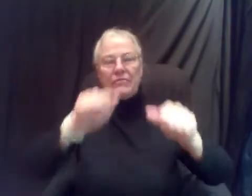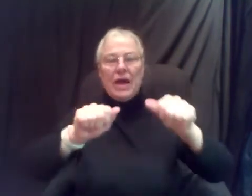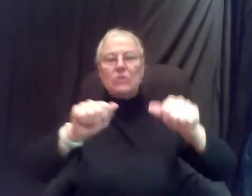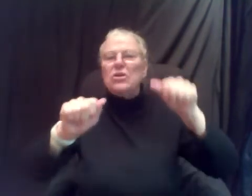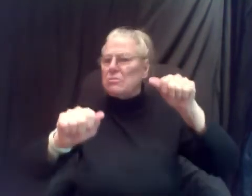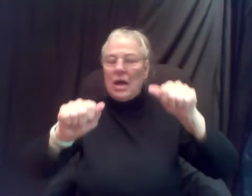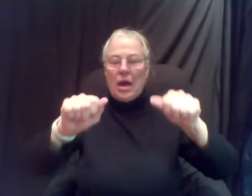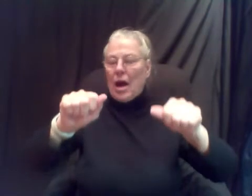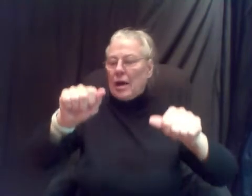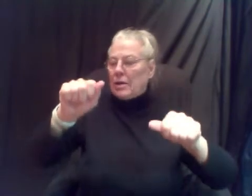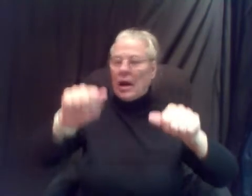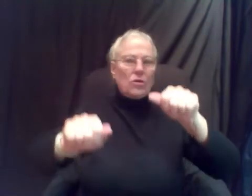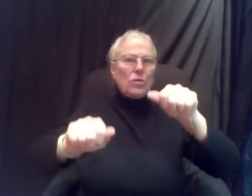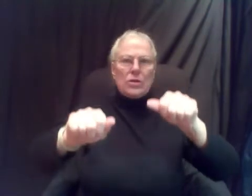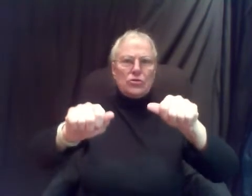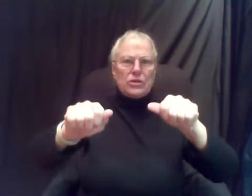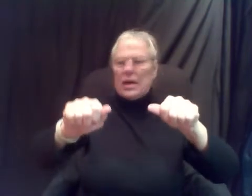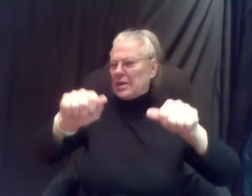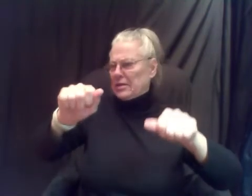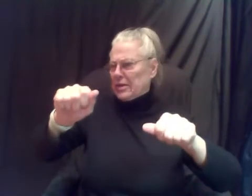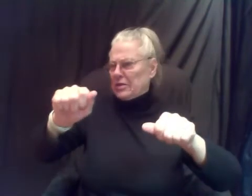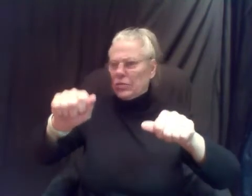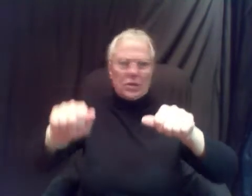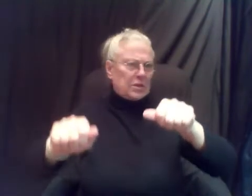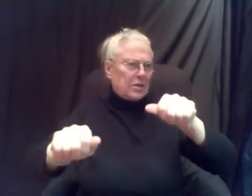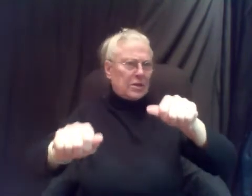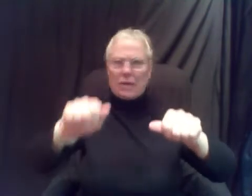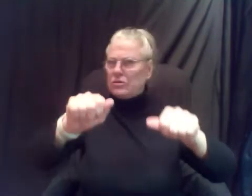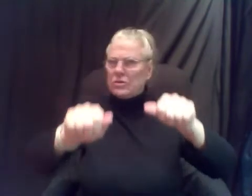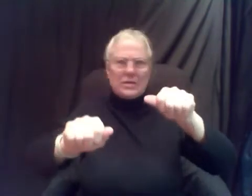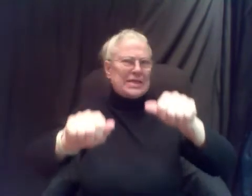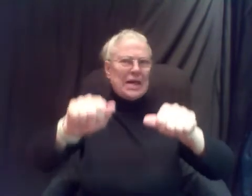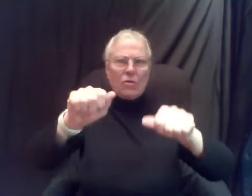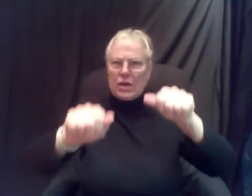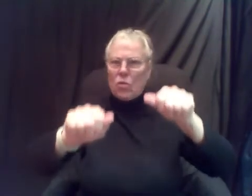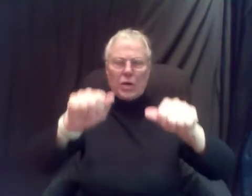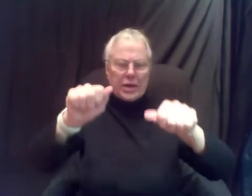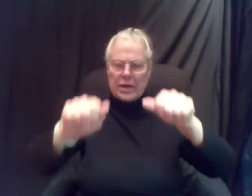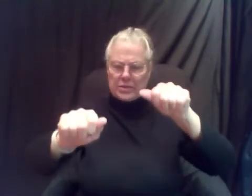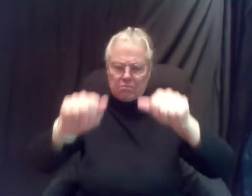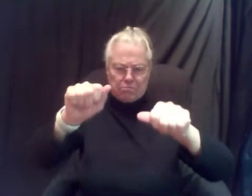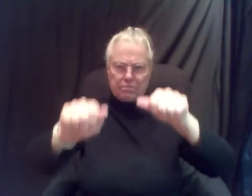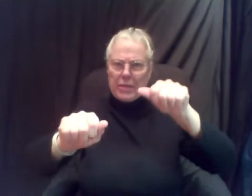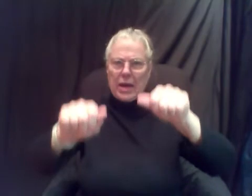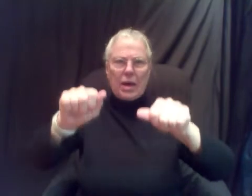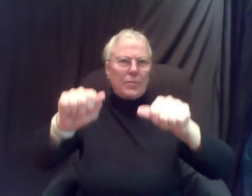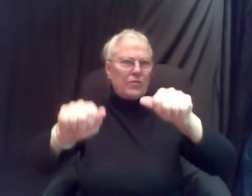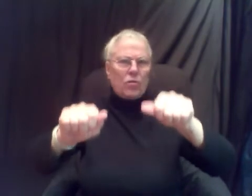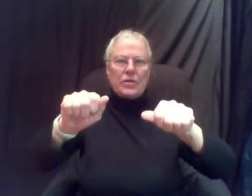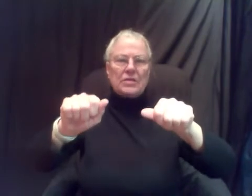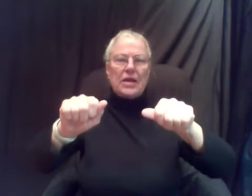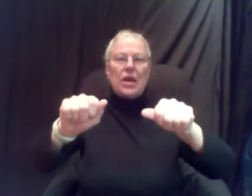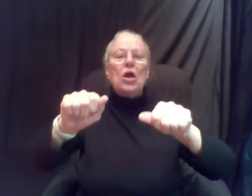Just, I don't understand. Is it this one? Is it, I'm just doubting what it is. That up and forth. It's like